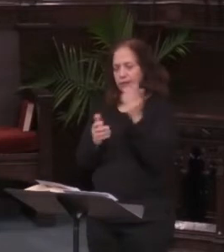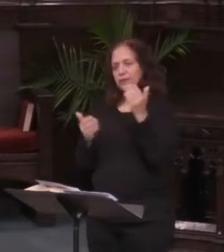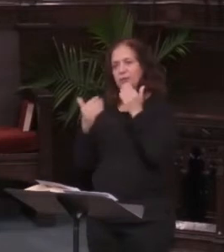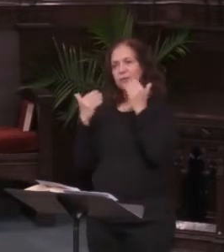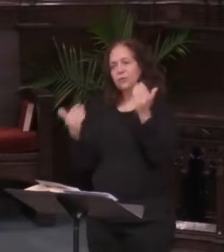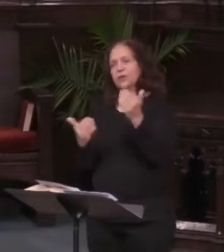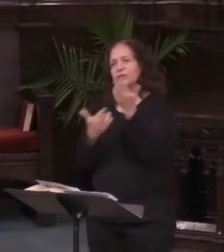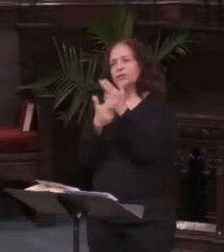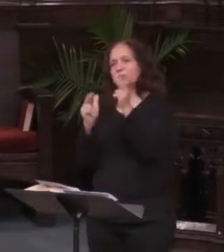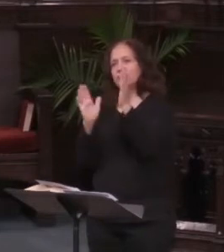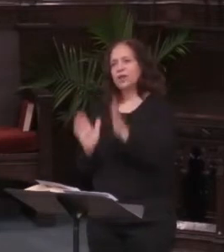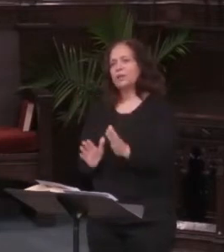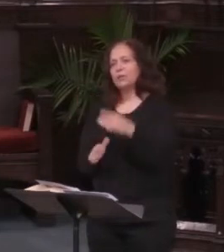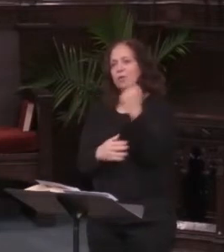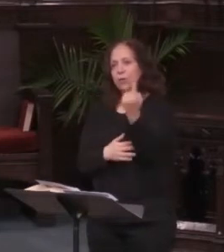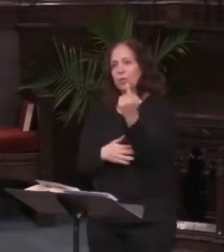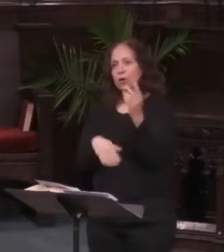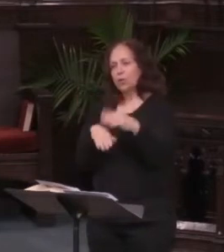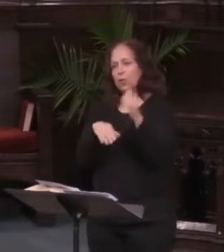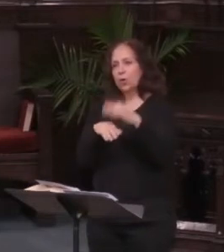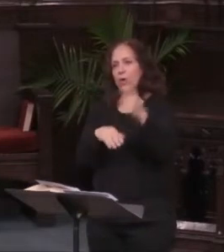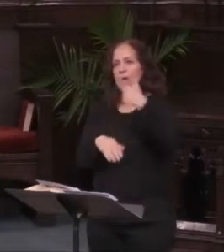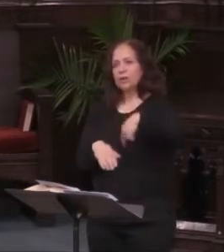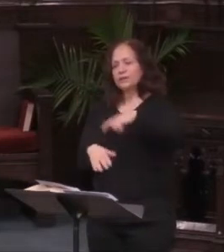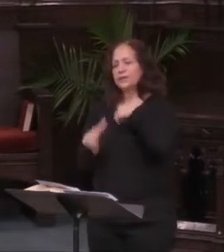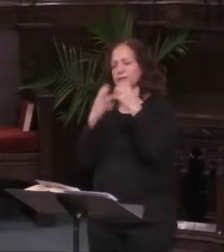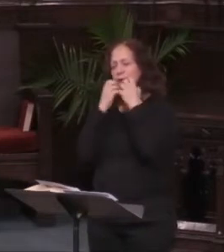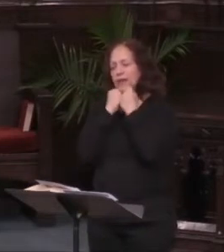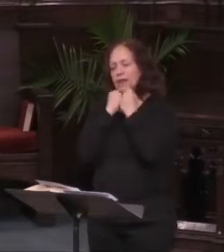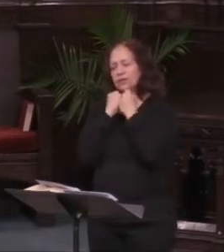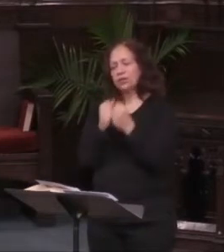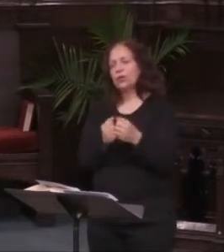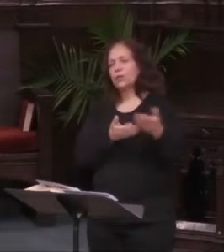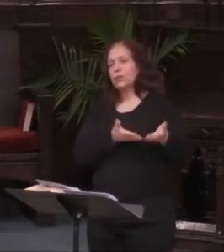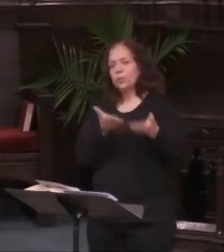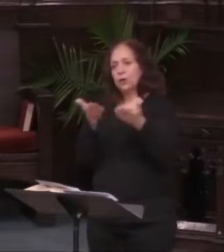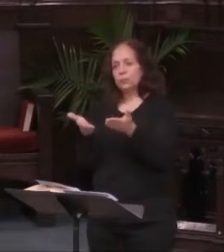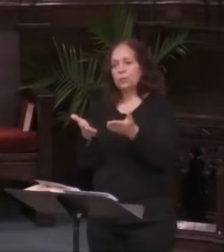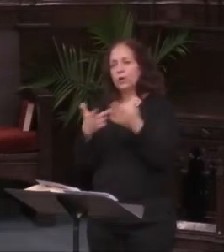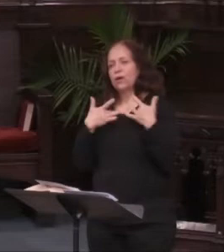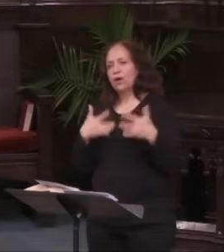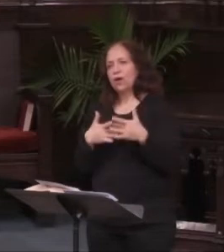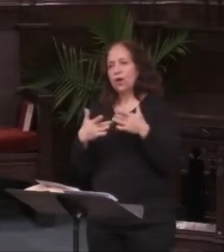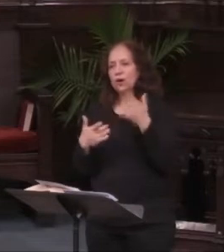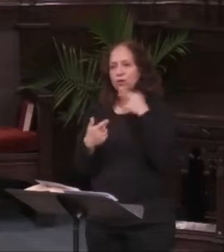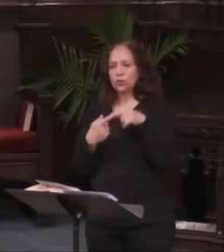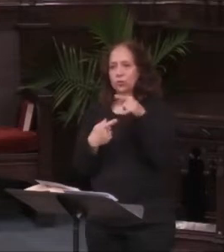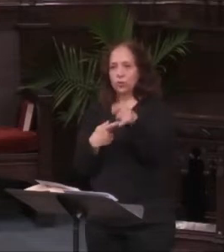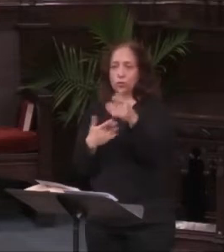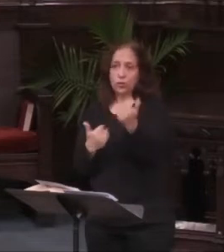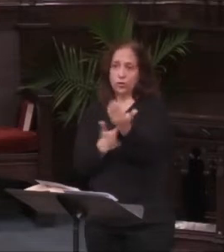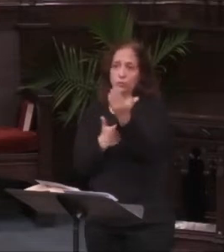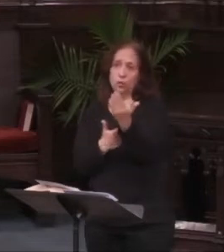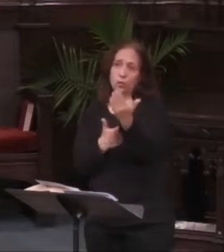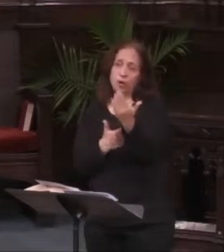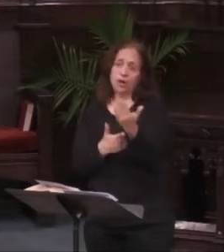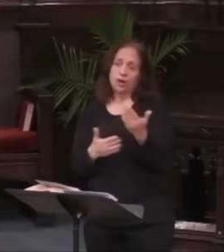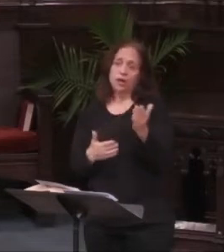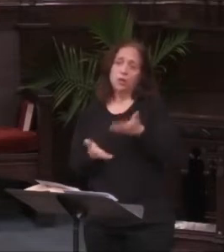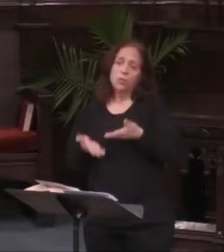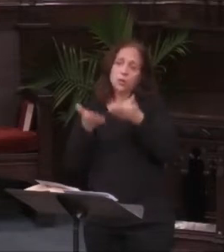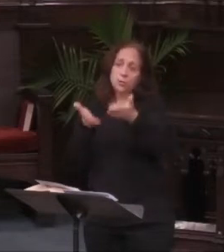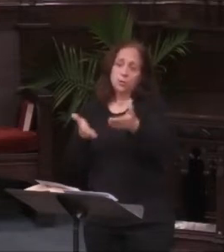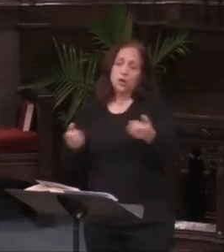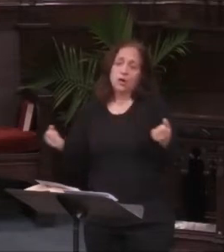Gracious Redeemer, the one who calls us beloved, we bring hurting hearts to you this morning, our fearfulness and